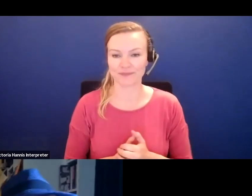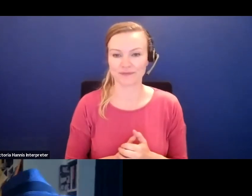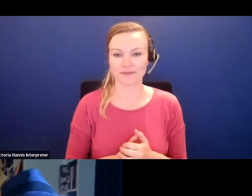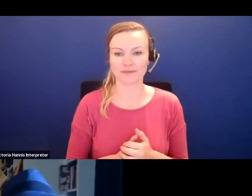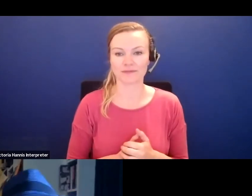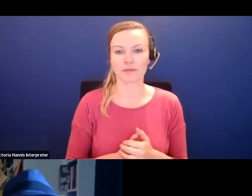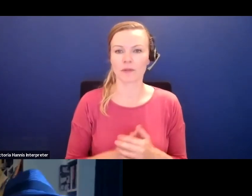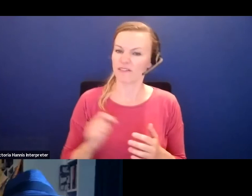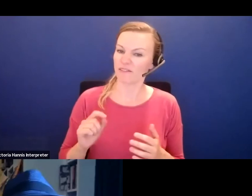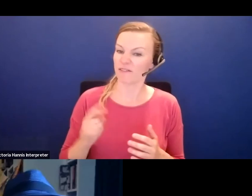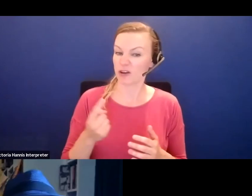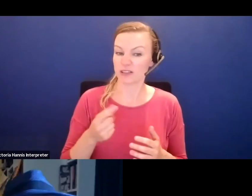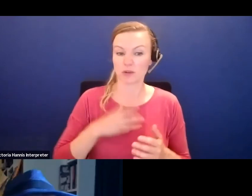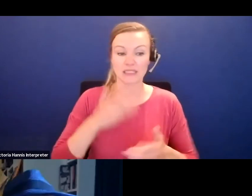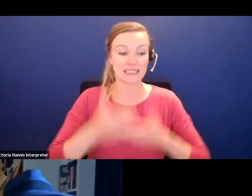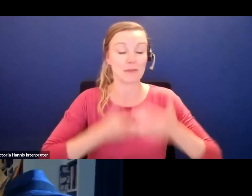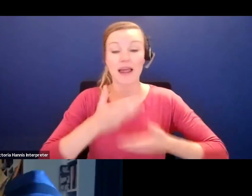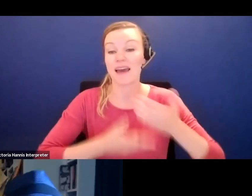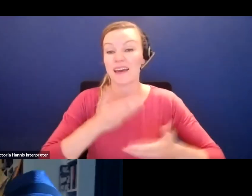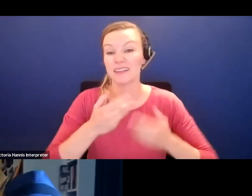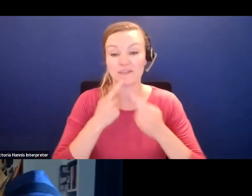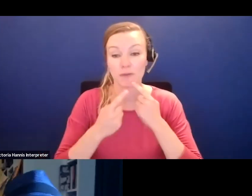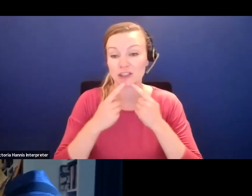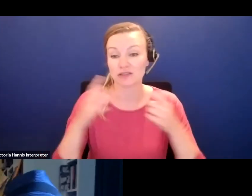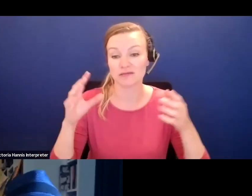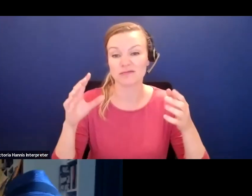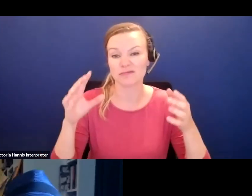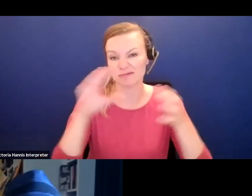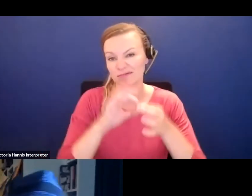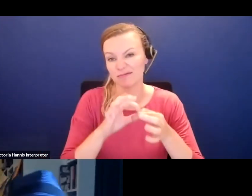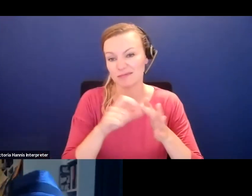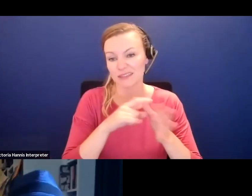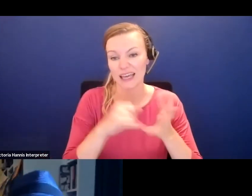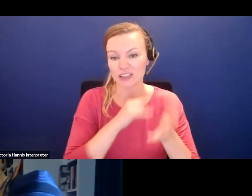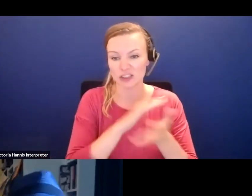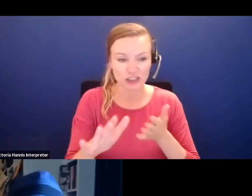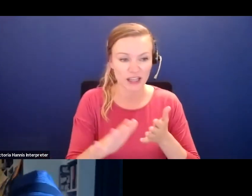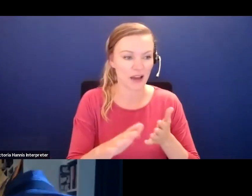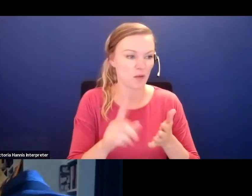of information about Dash and what we're doing now and a provocation.